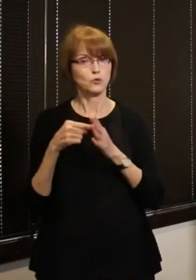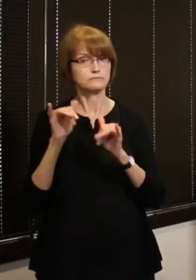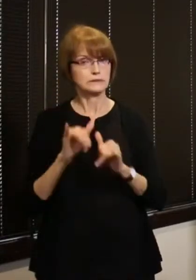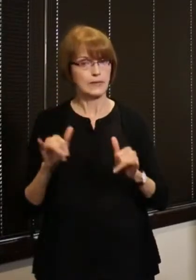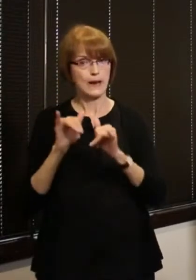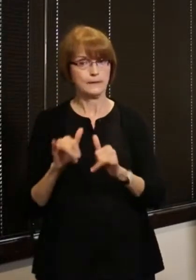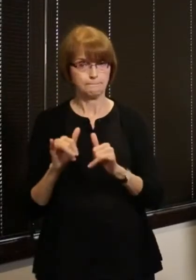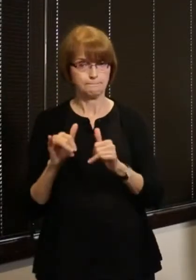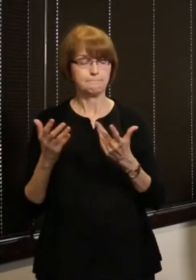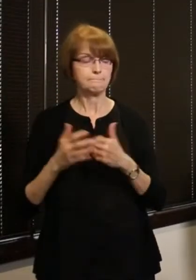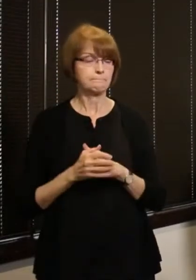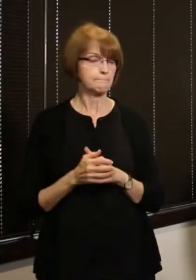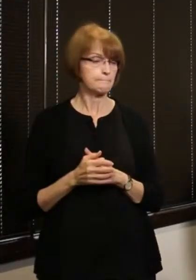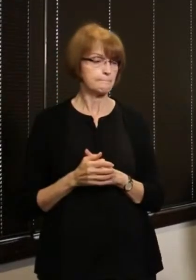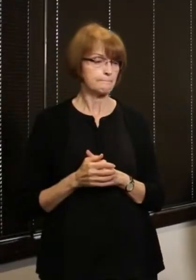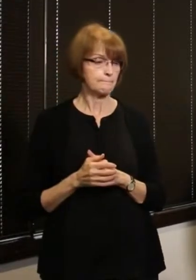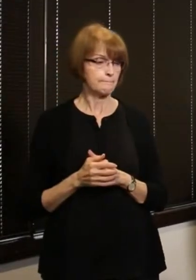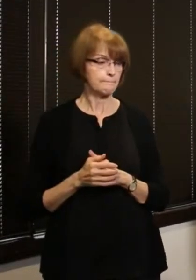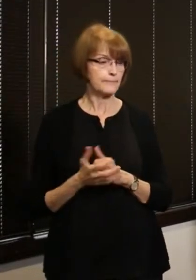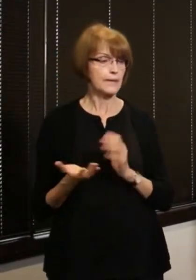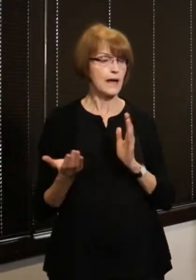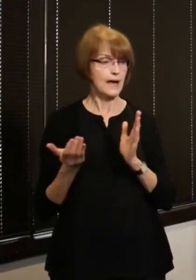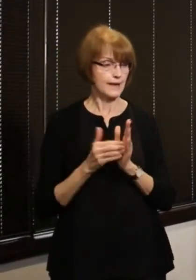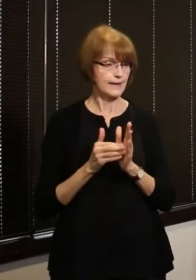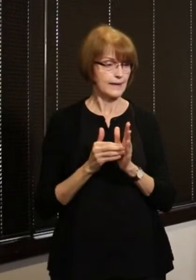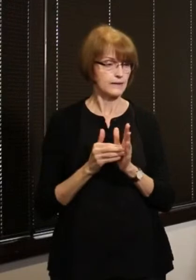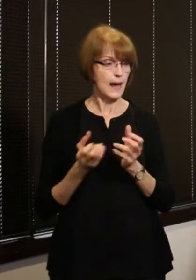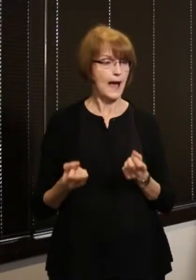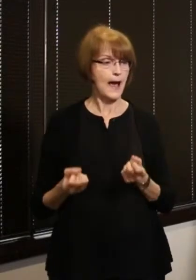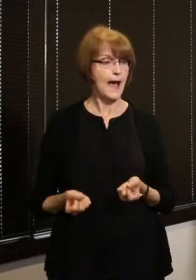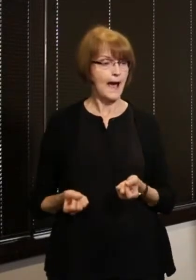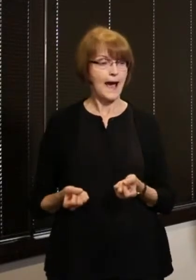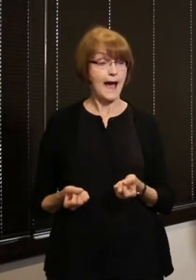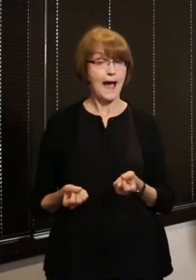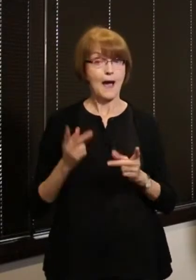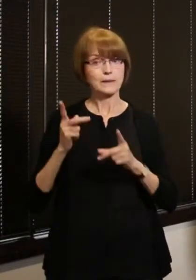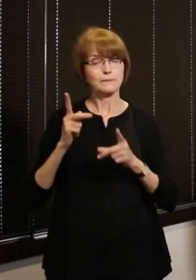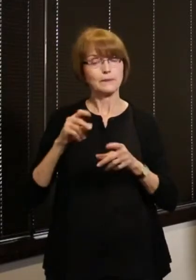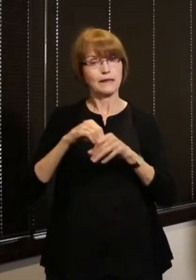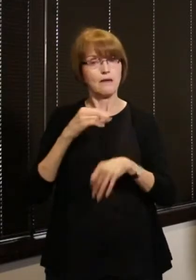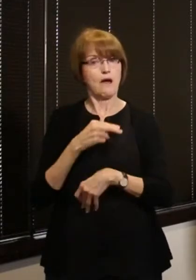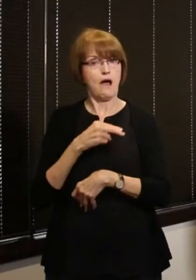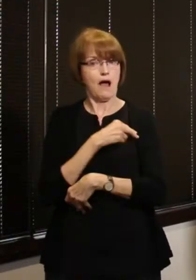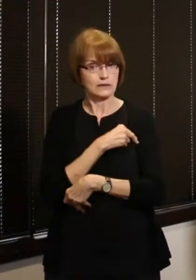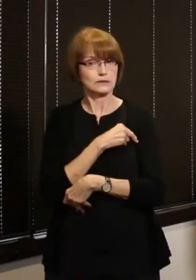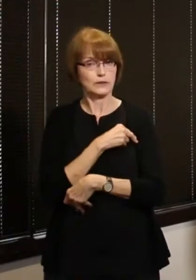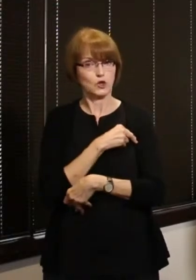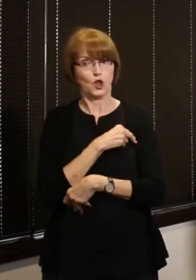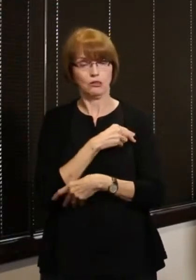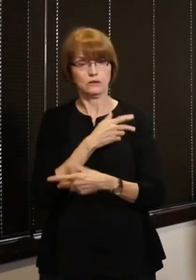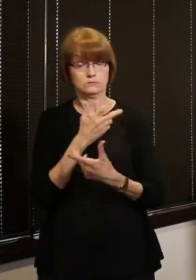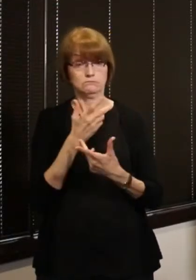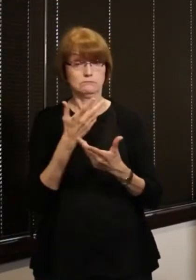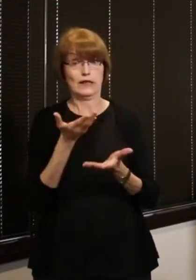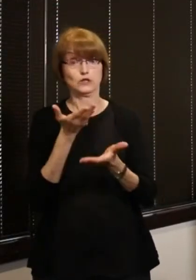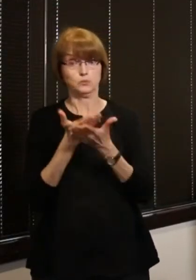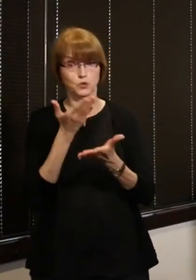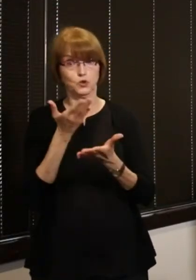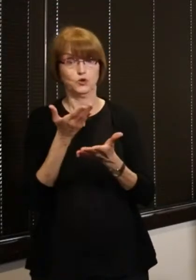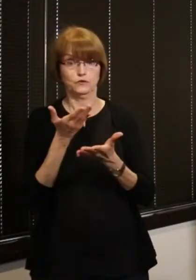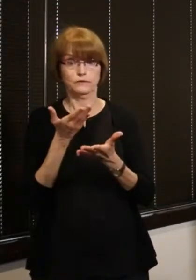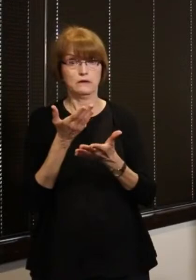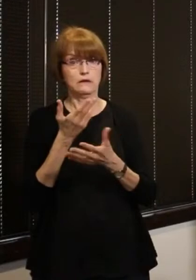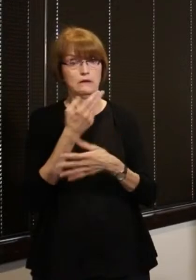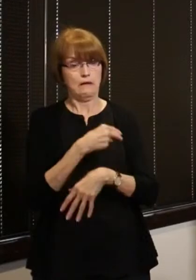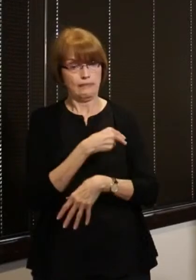Mondays. So this is, again, our bed occupancy. So this shows the strain that's being put on the healthcare system, and this is